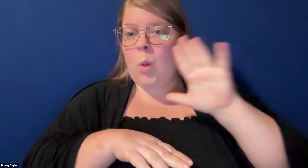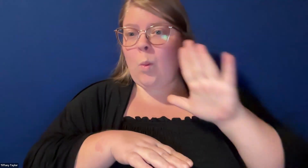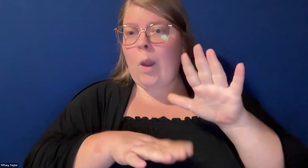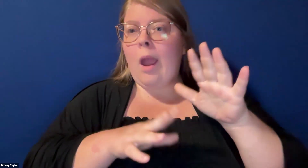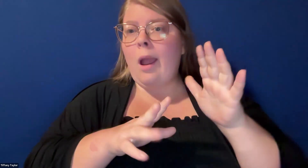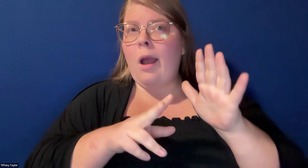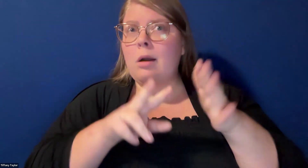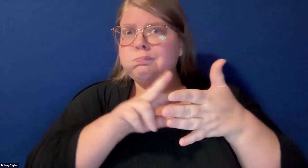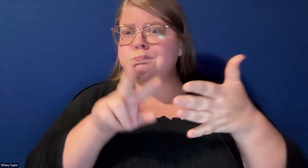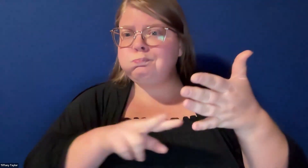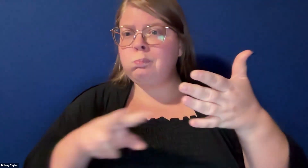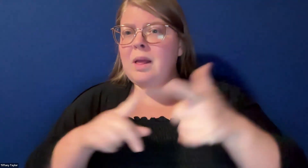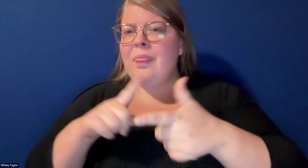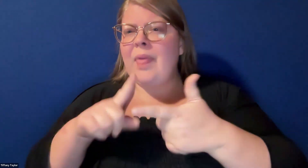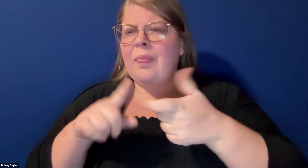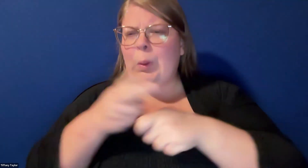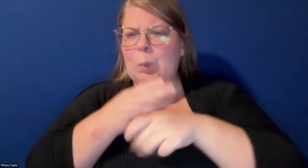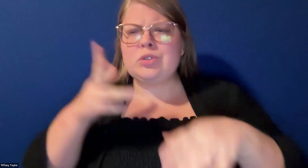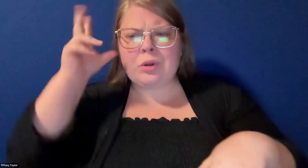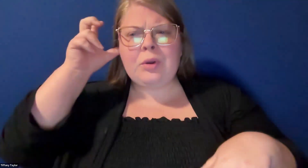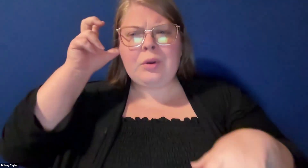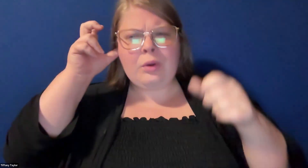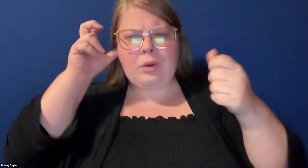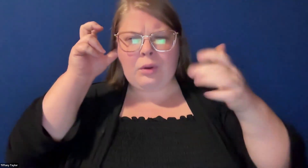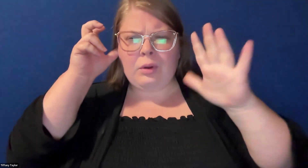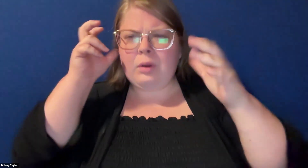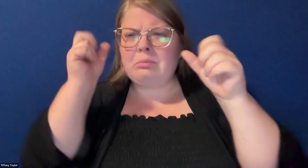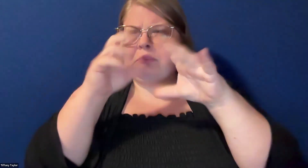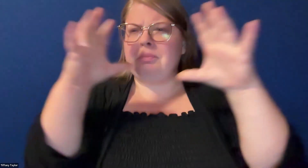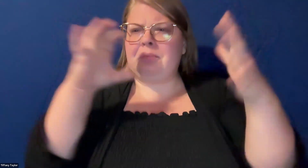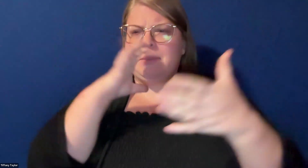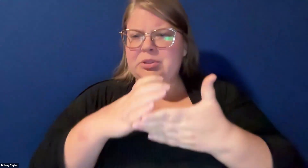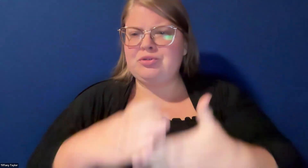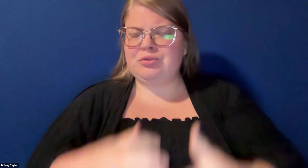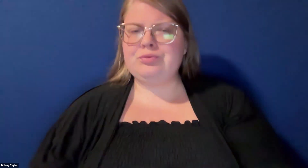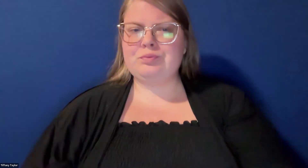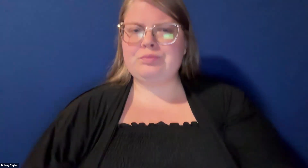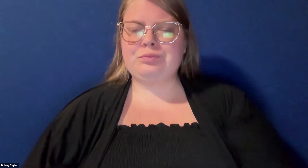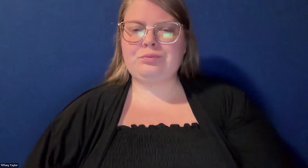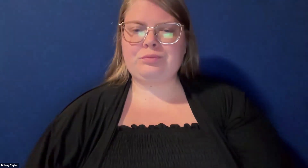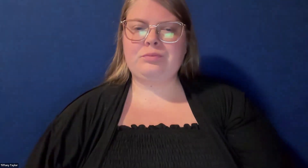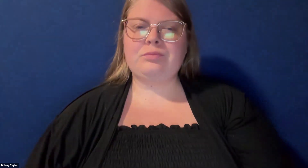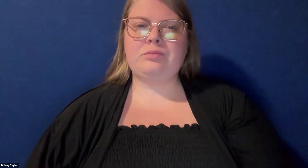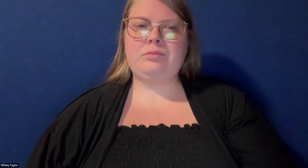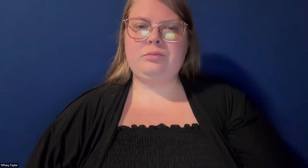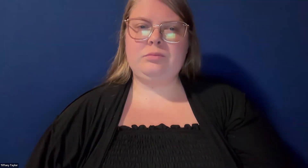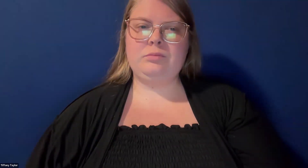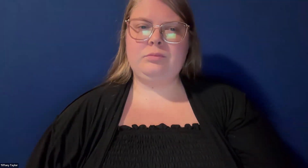actually providing some alternative text to the image. So if you are having some decorative image, some sort of